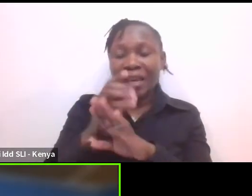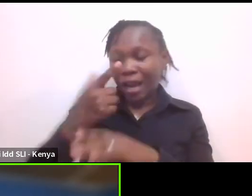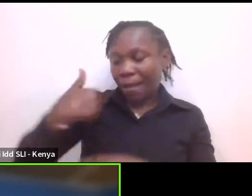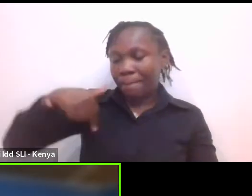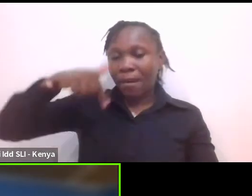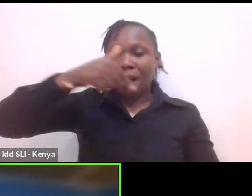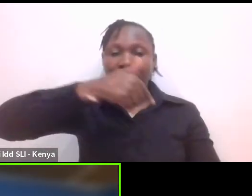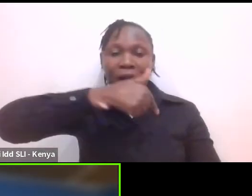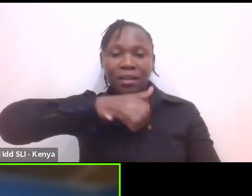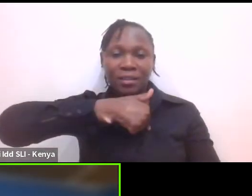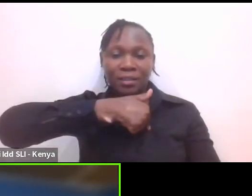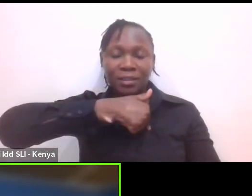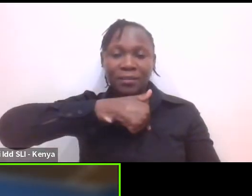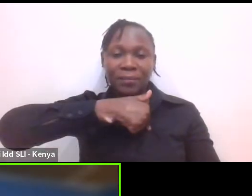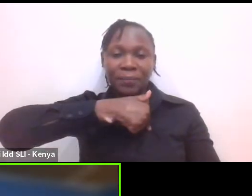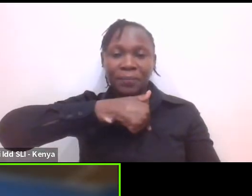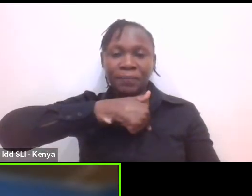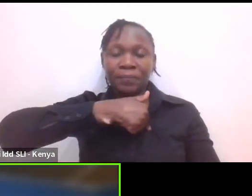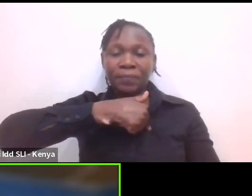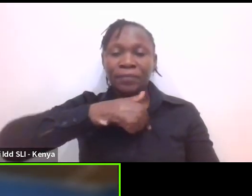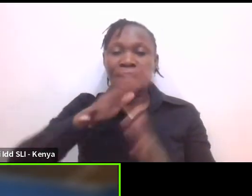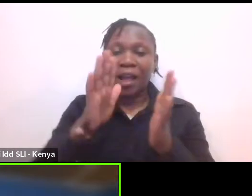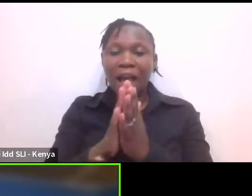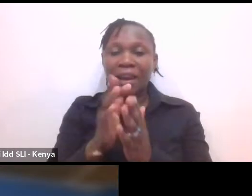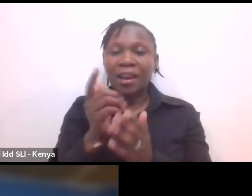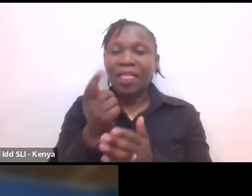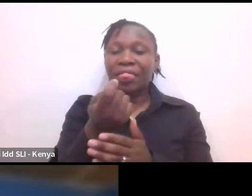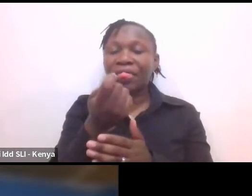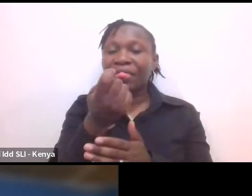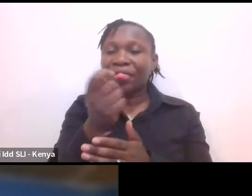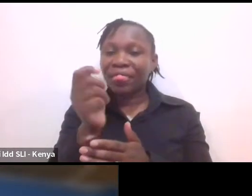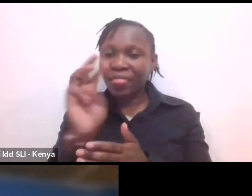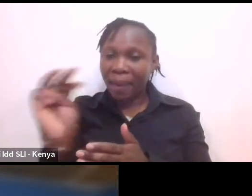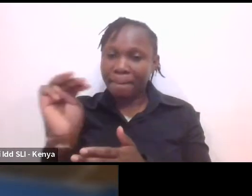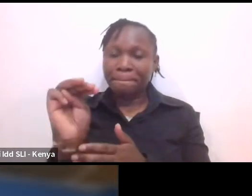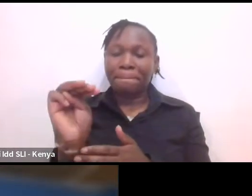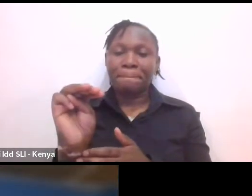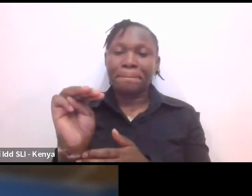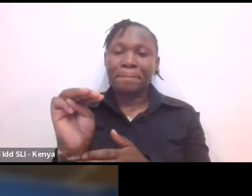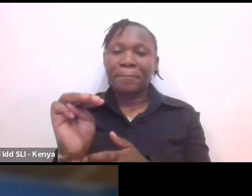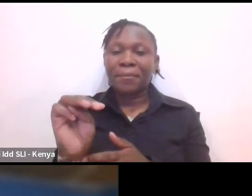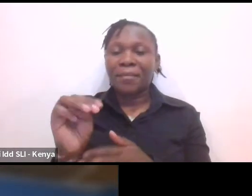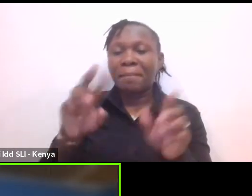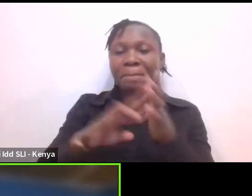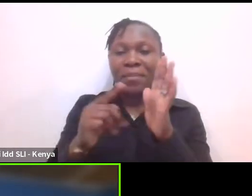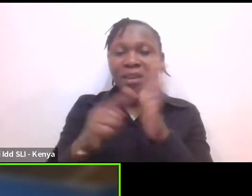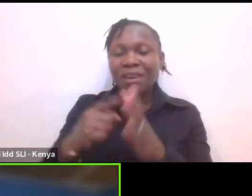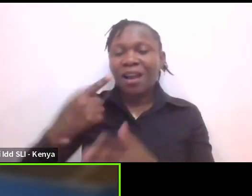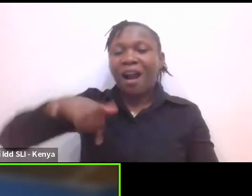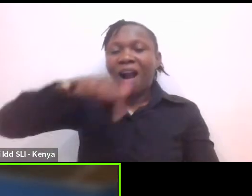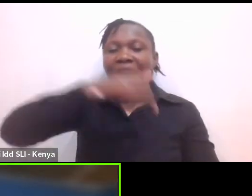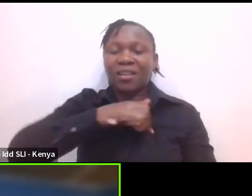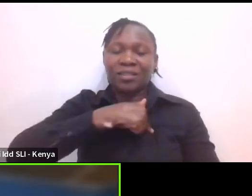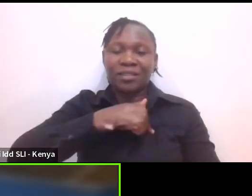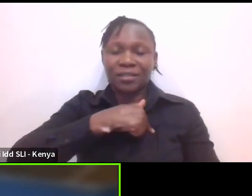is them. It's the global us. Yeah, right? Yeah. No, so yeah, this